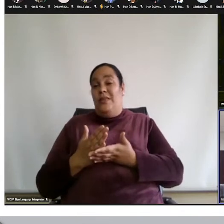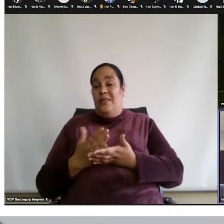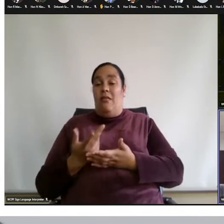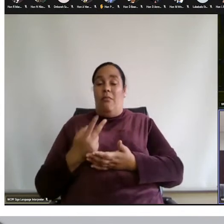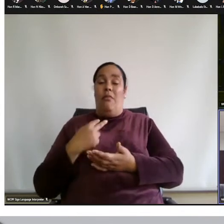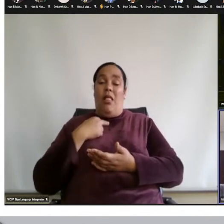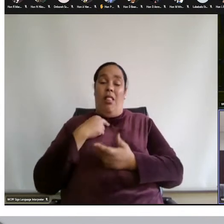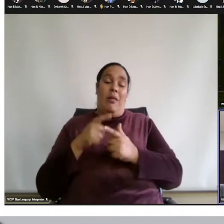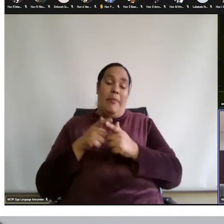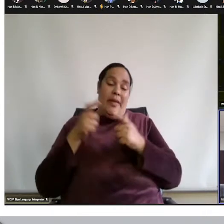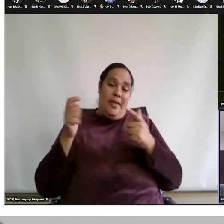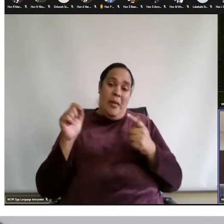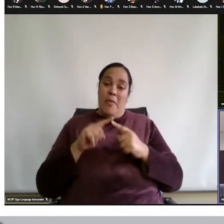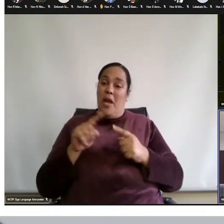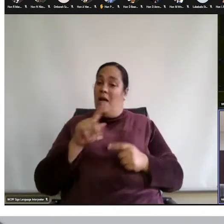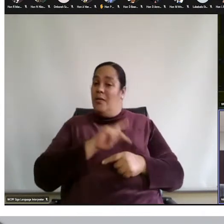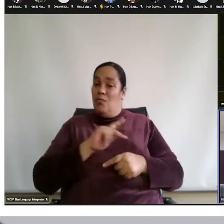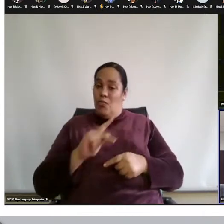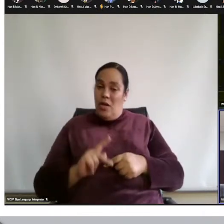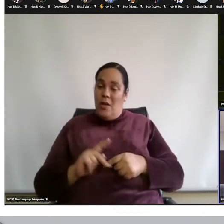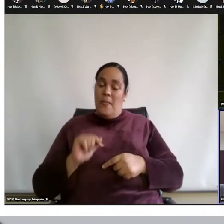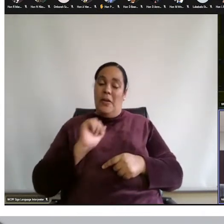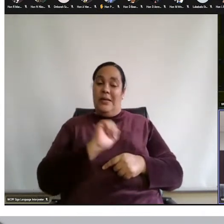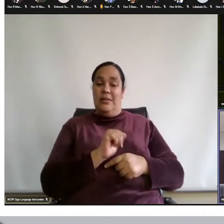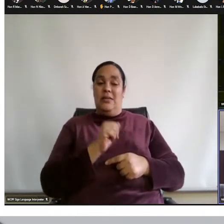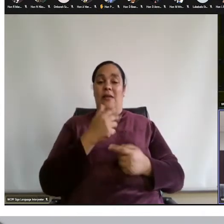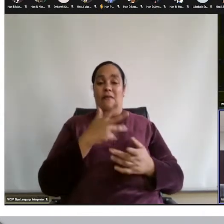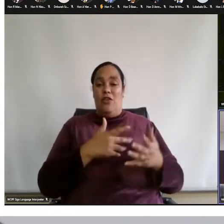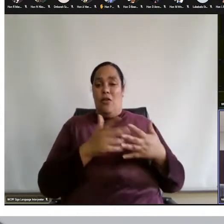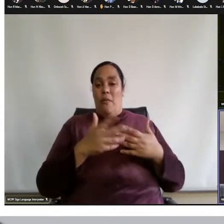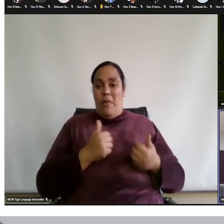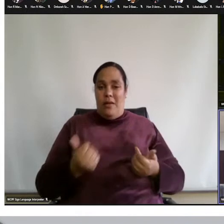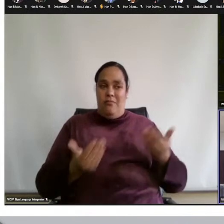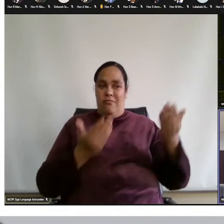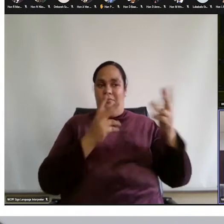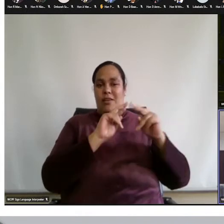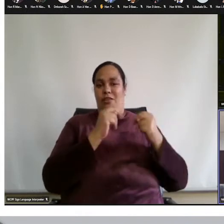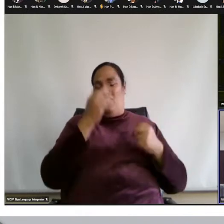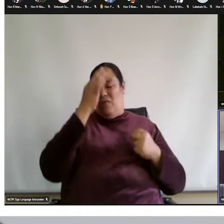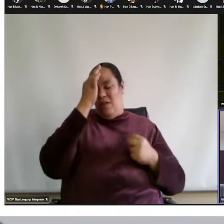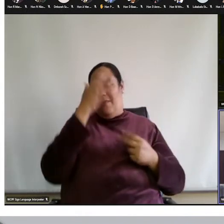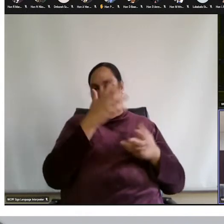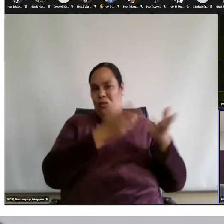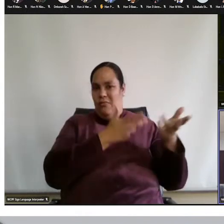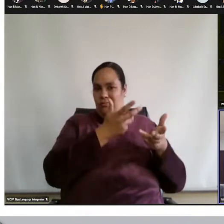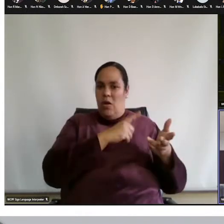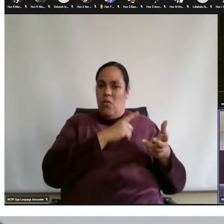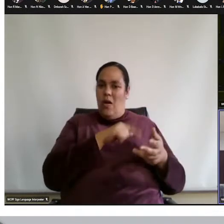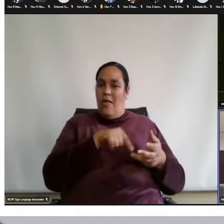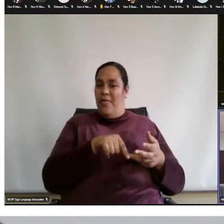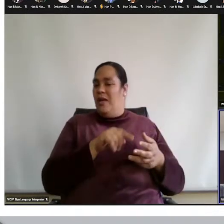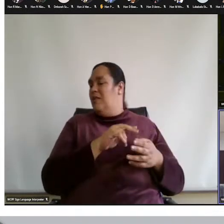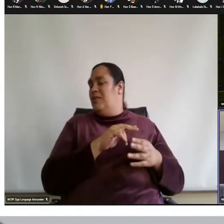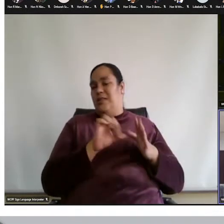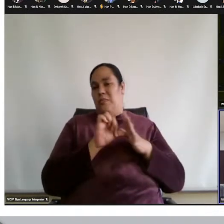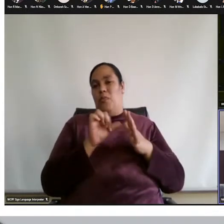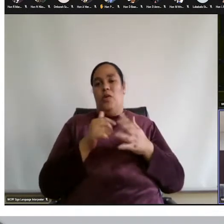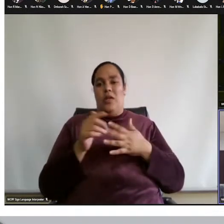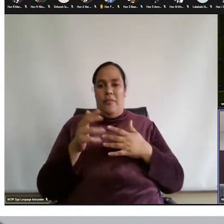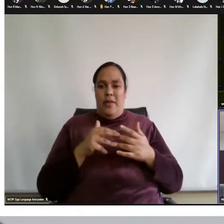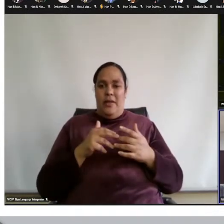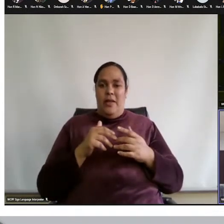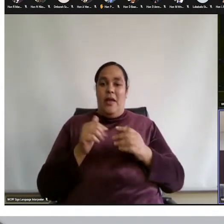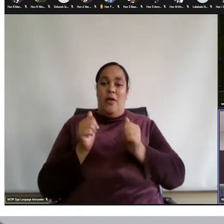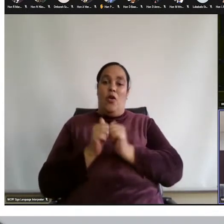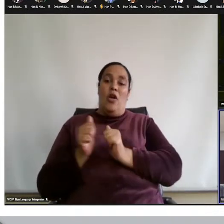disappointed, but the Premier has taken this matter up with the national government, because certainly this is an important matter. My